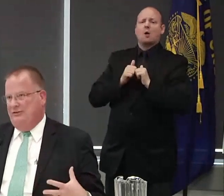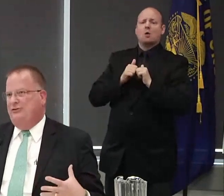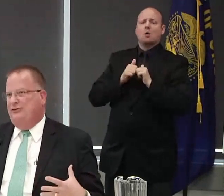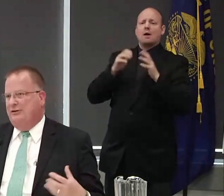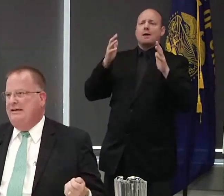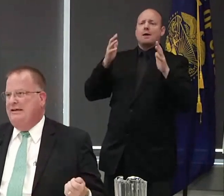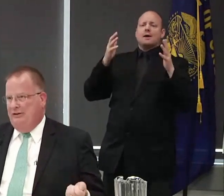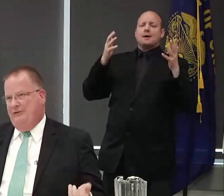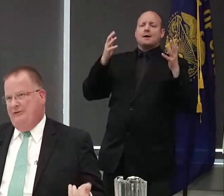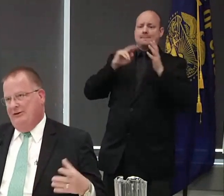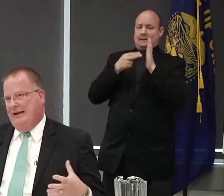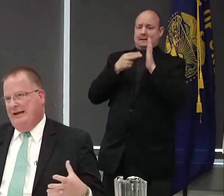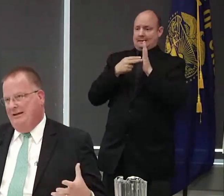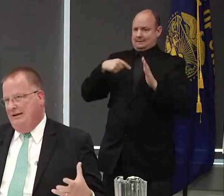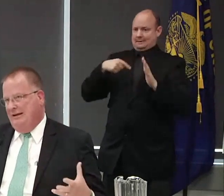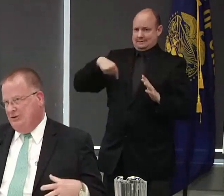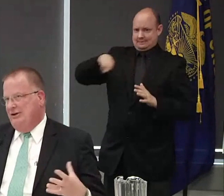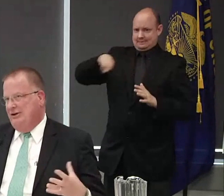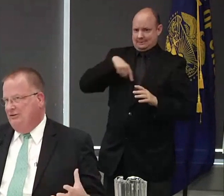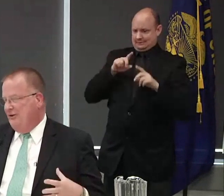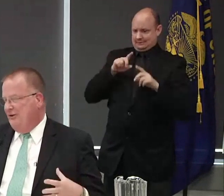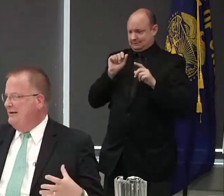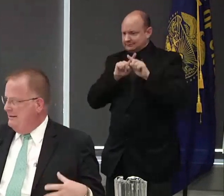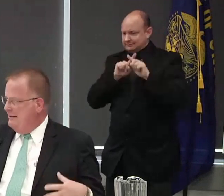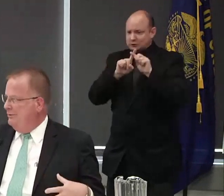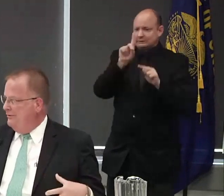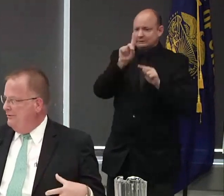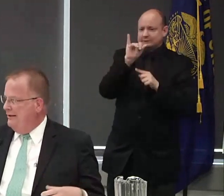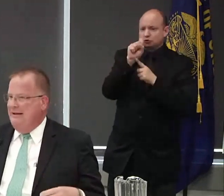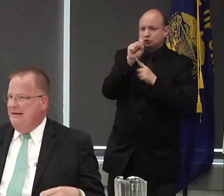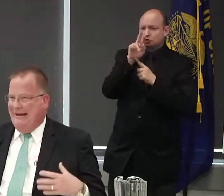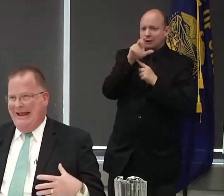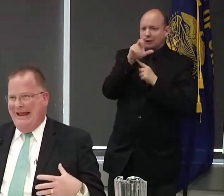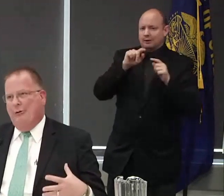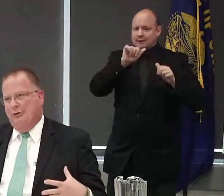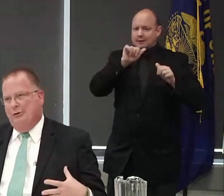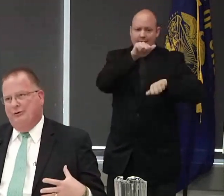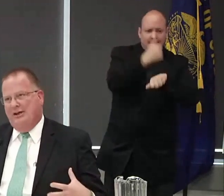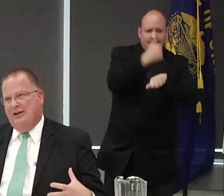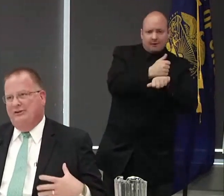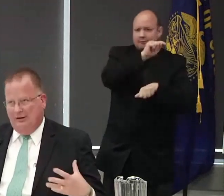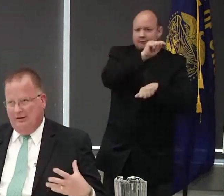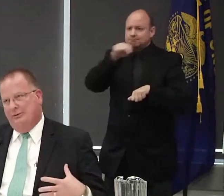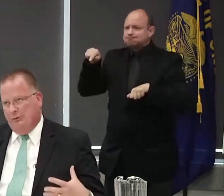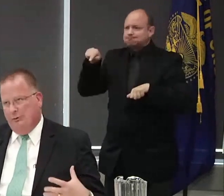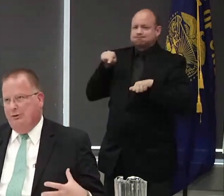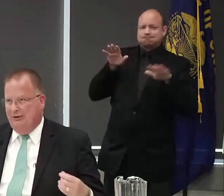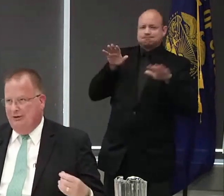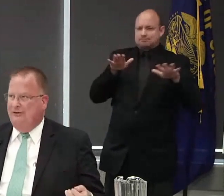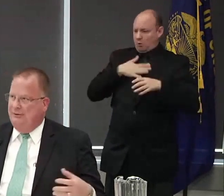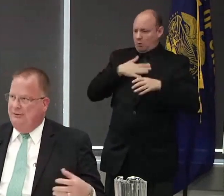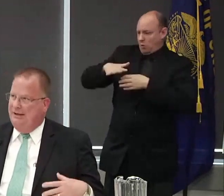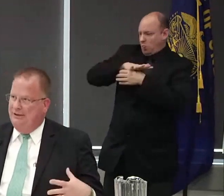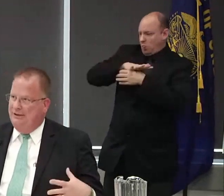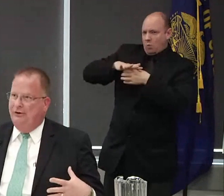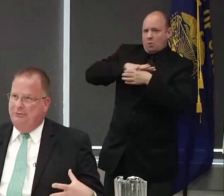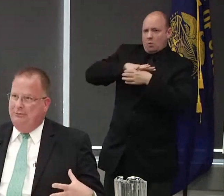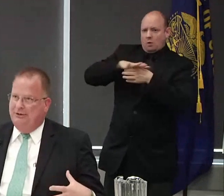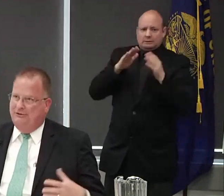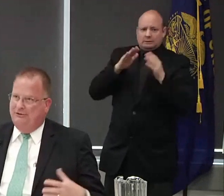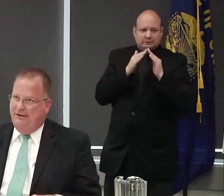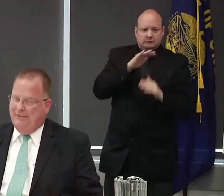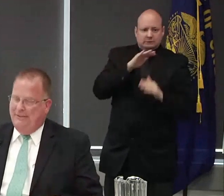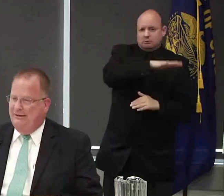us as a district to figure out how to engineer and design and implement that in our local settings, in our local buildings, and in